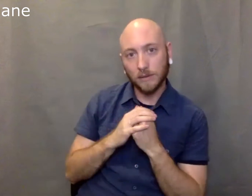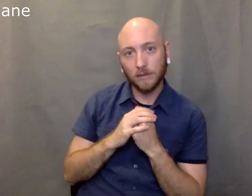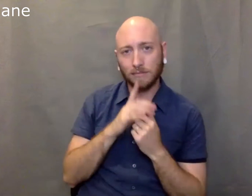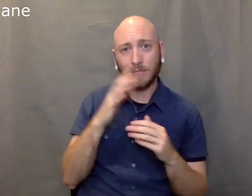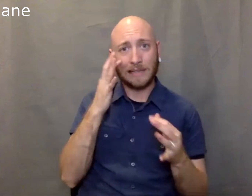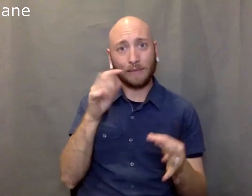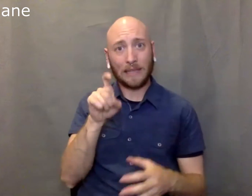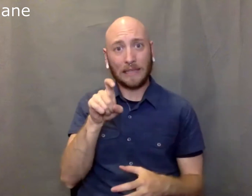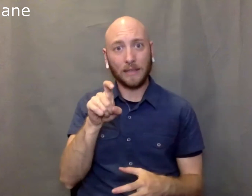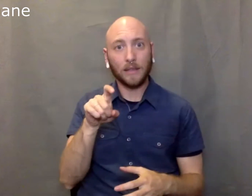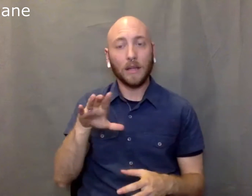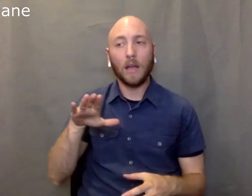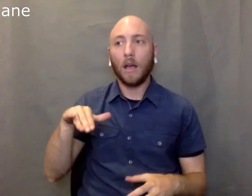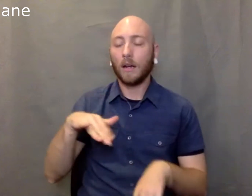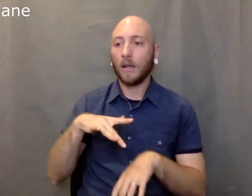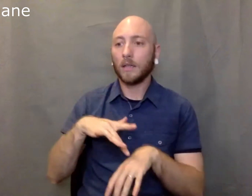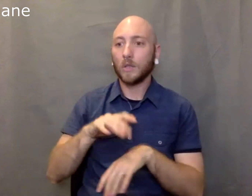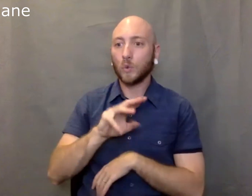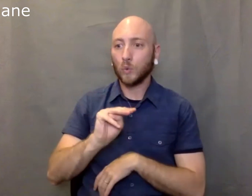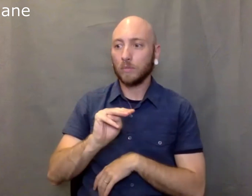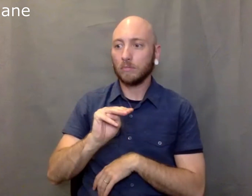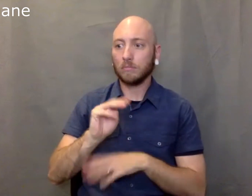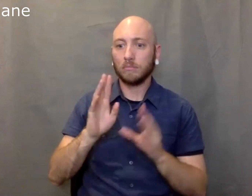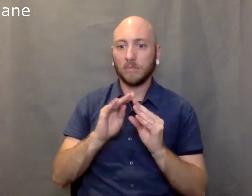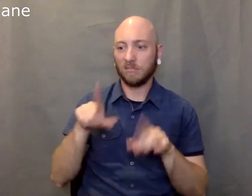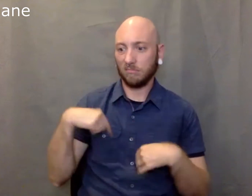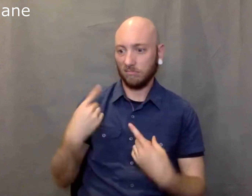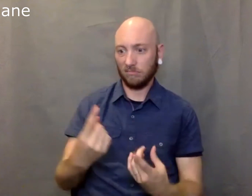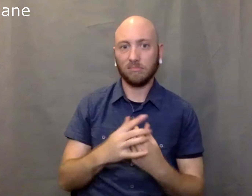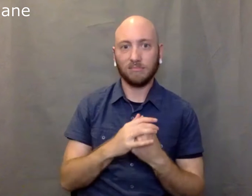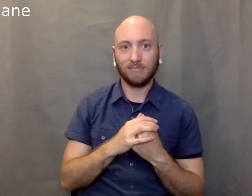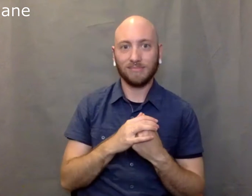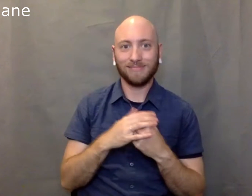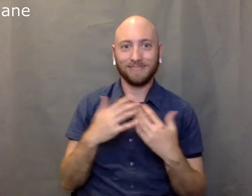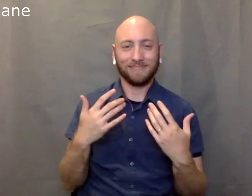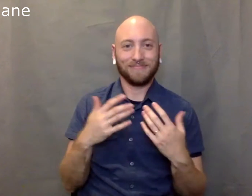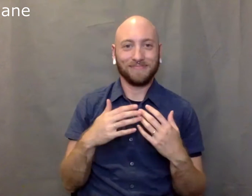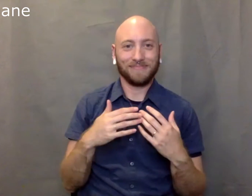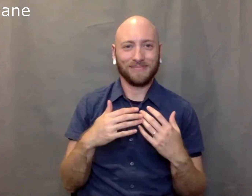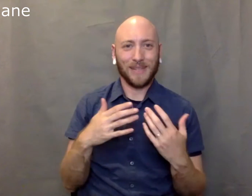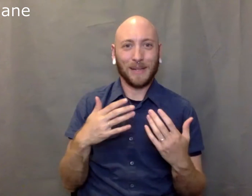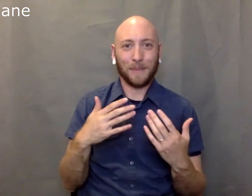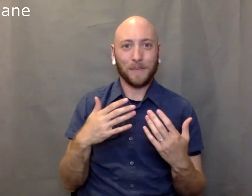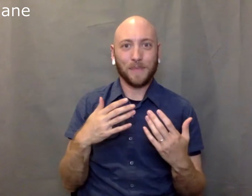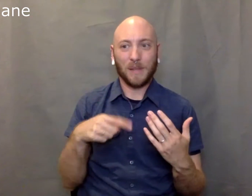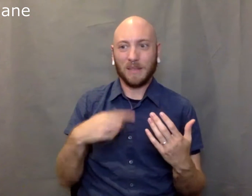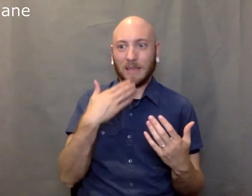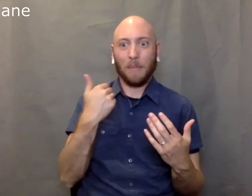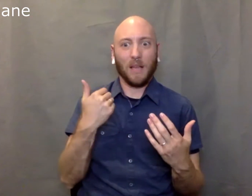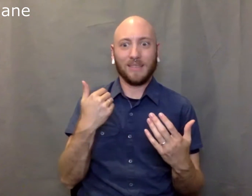been to a Zoom meeting in quite a while. And what better way than to attend an international one? So many people,